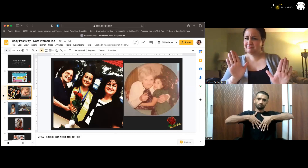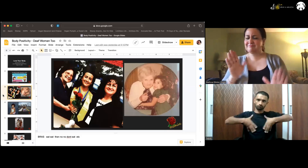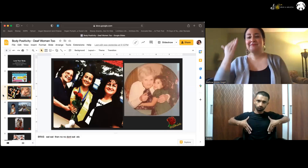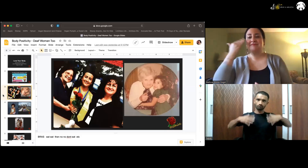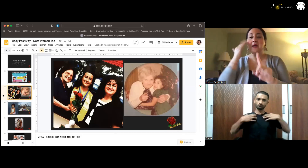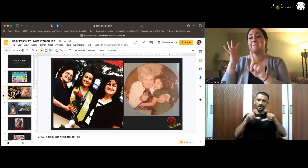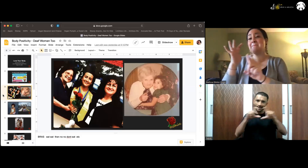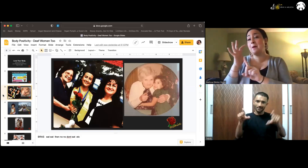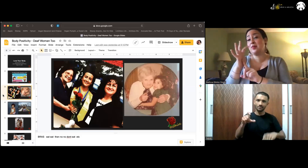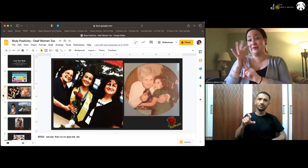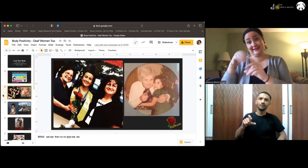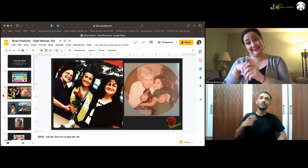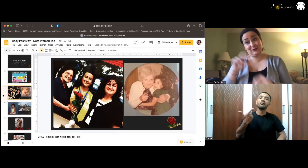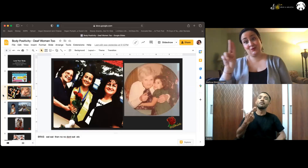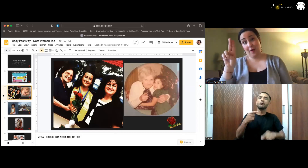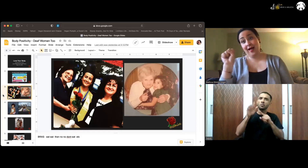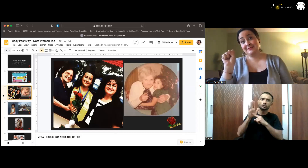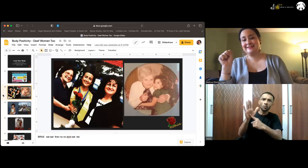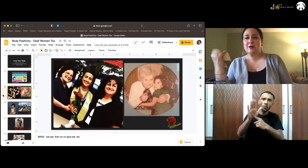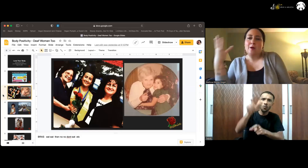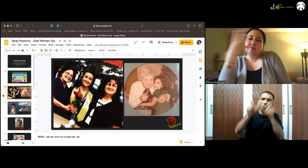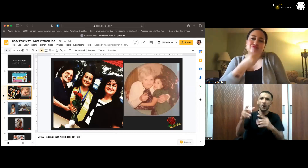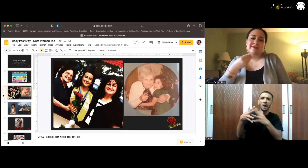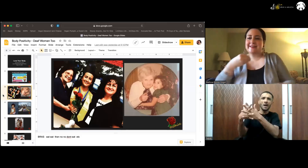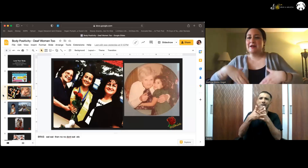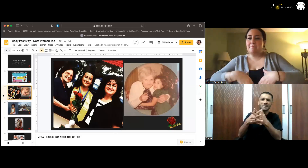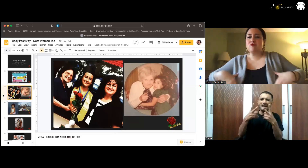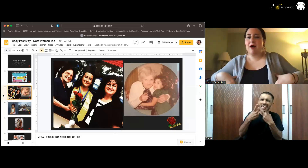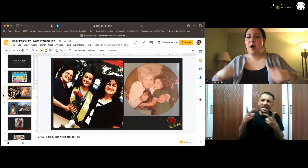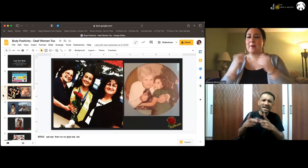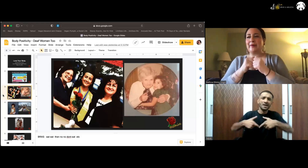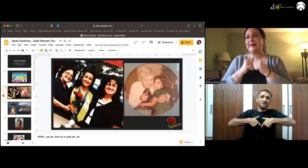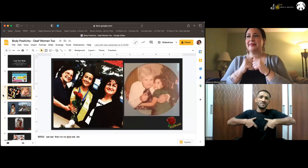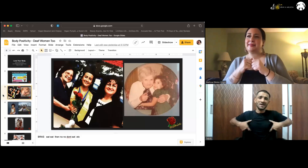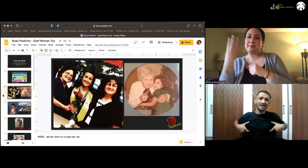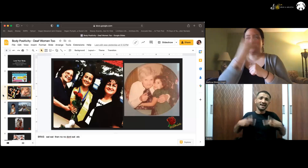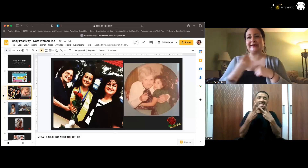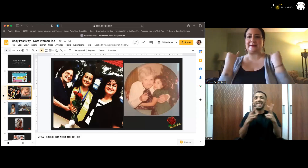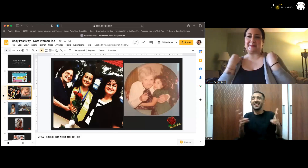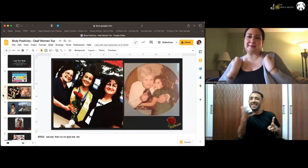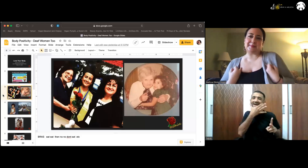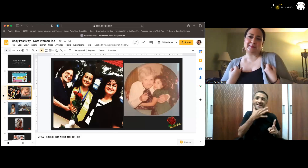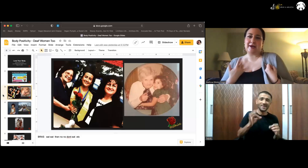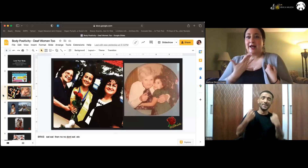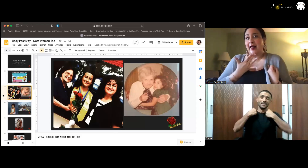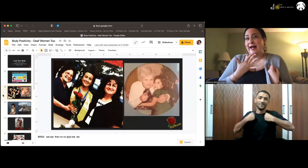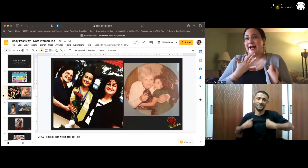visible, and I was wearing something which ensured that my cleavage or the chest was